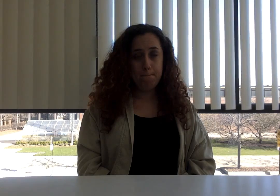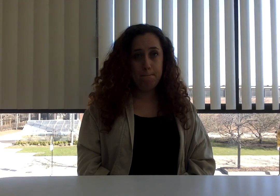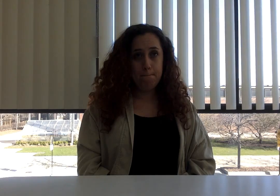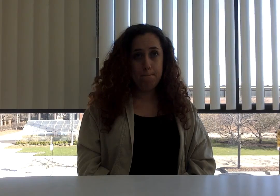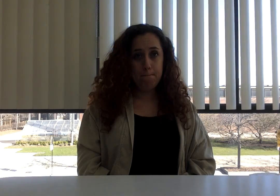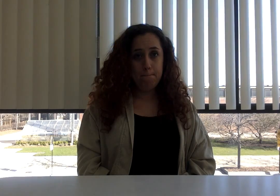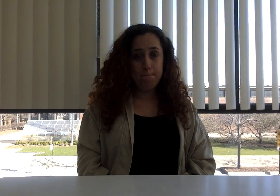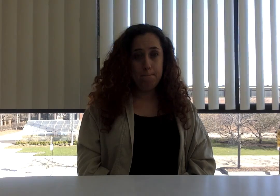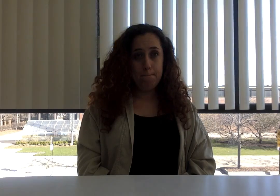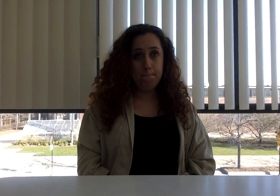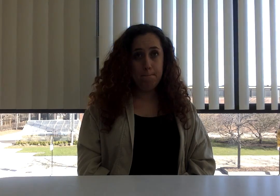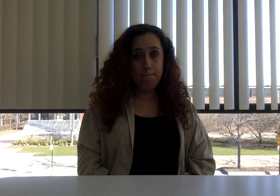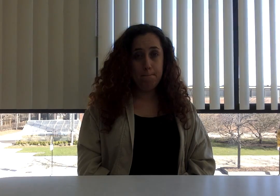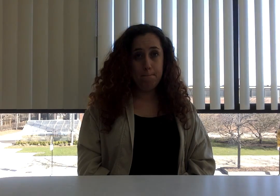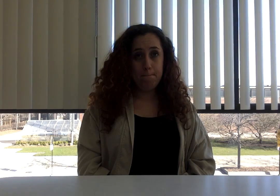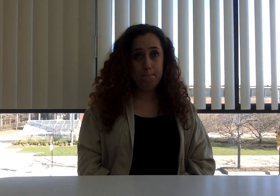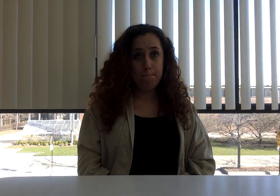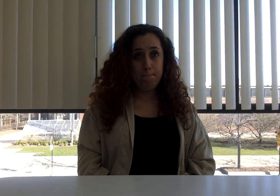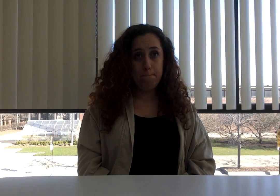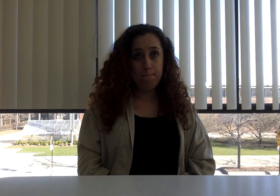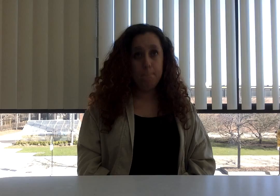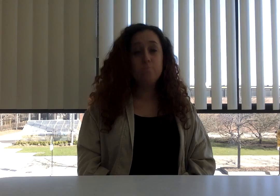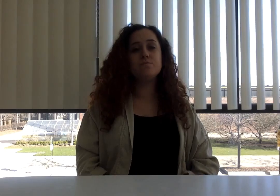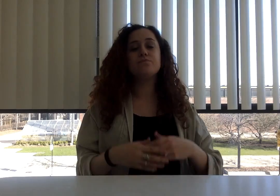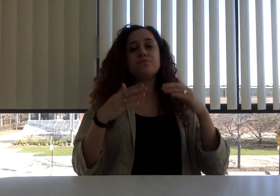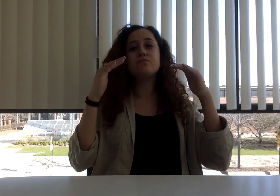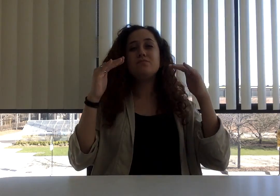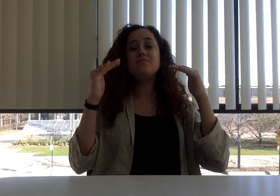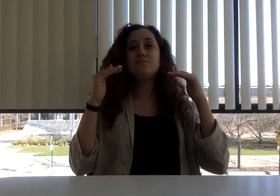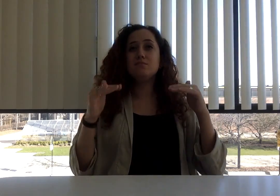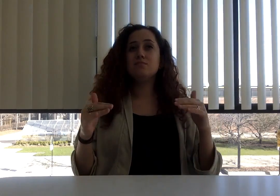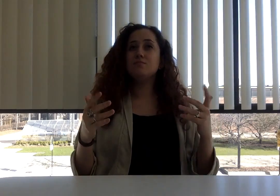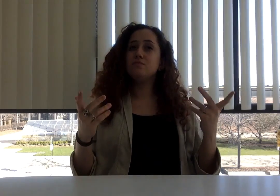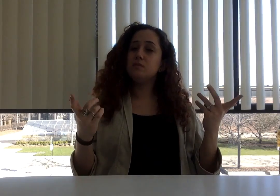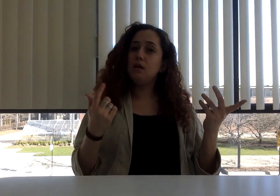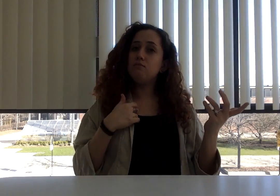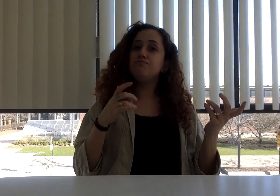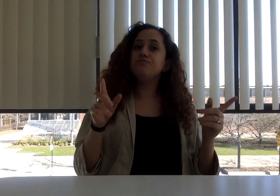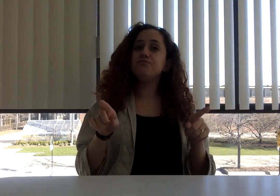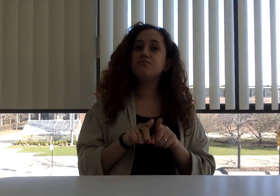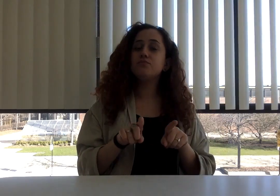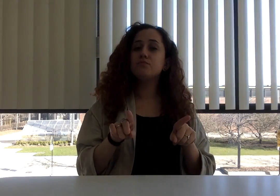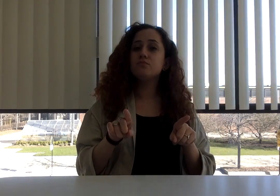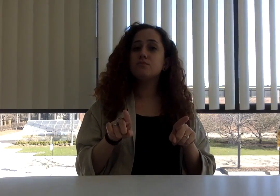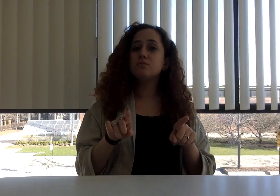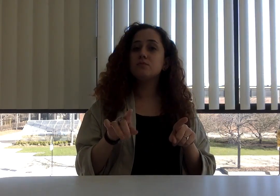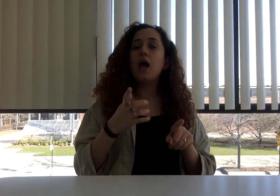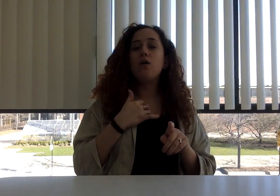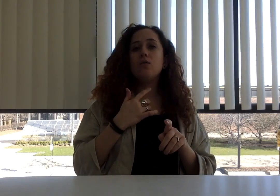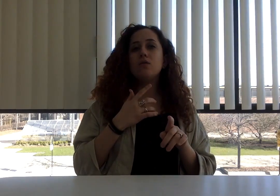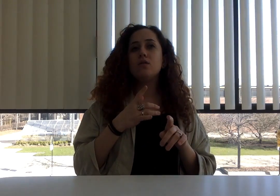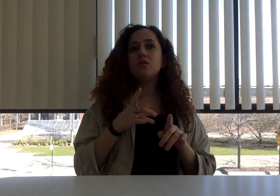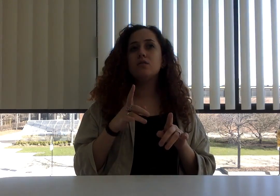And this next one kind of threw me for a loop too, because a lot of people did very well with it, and a lot of people